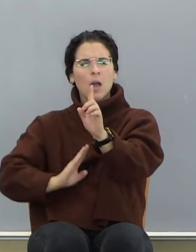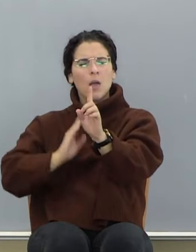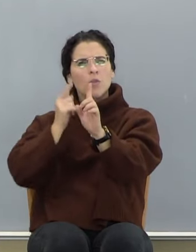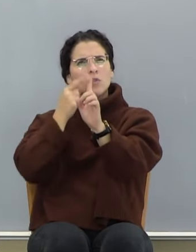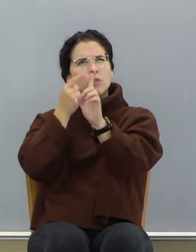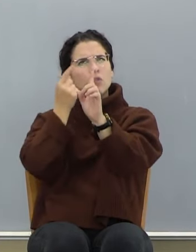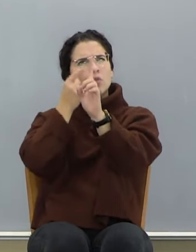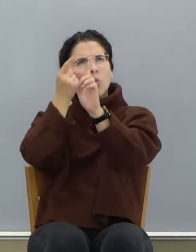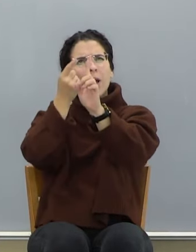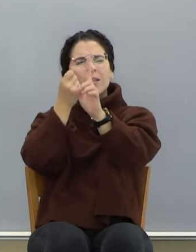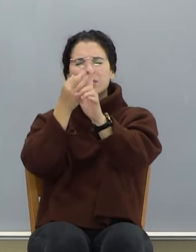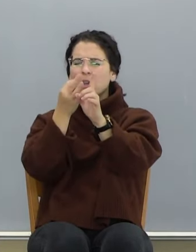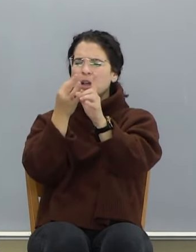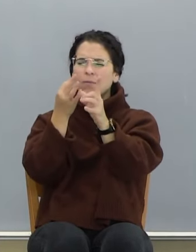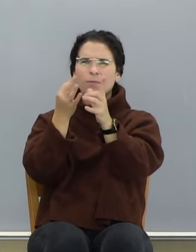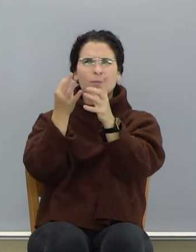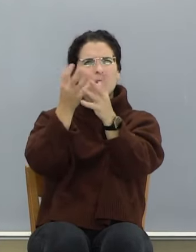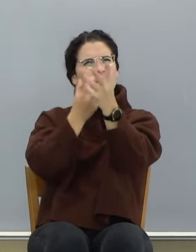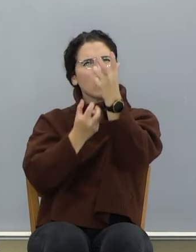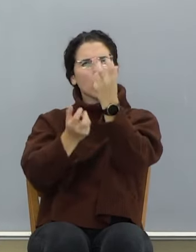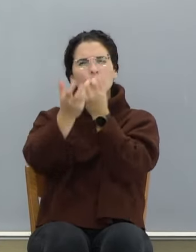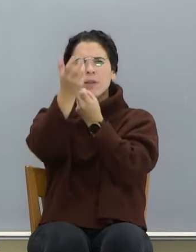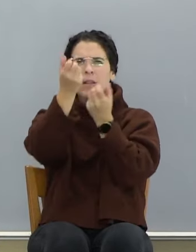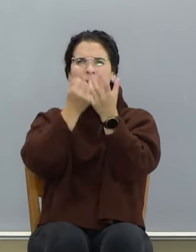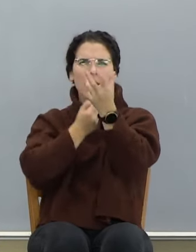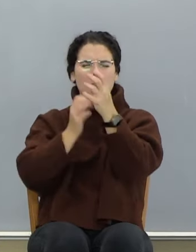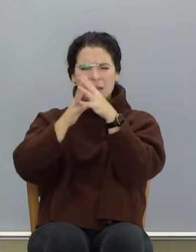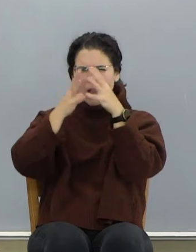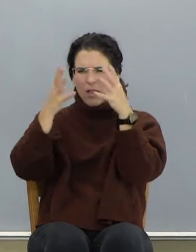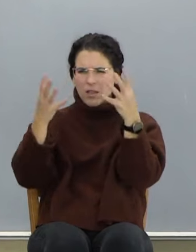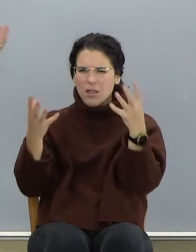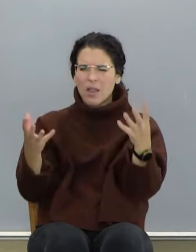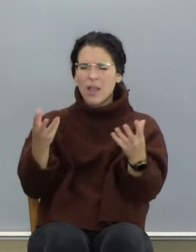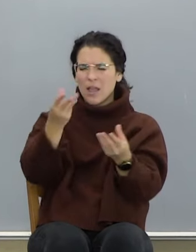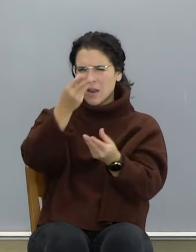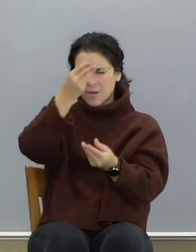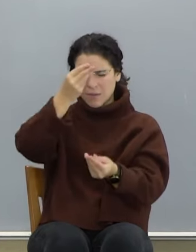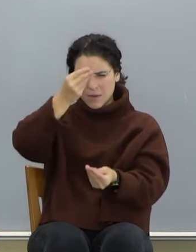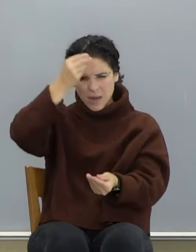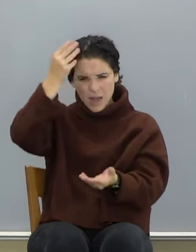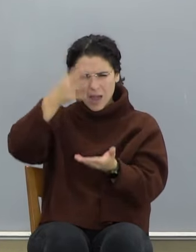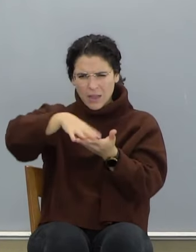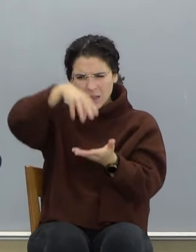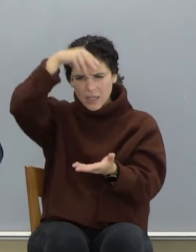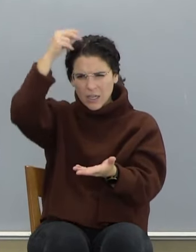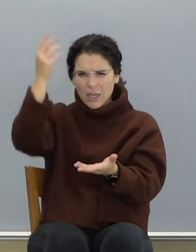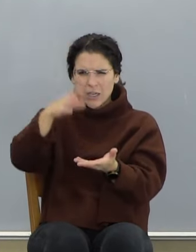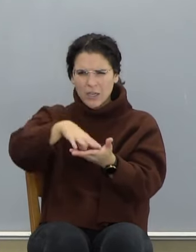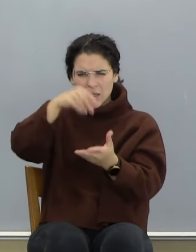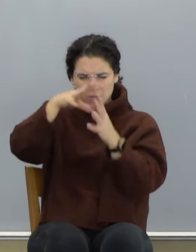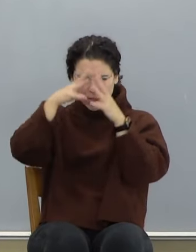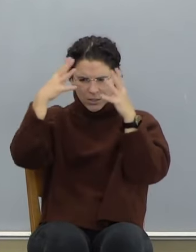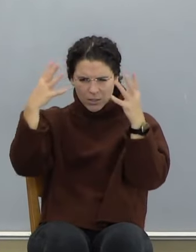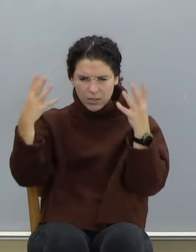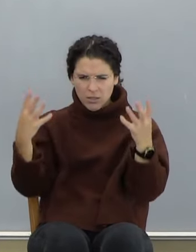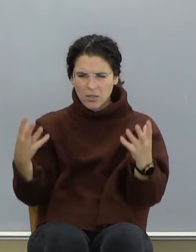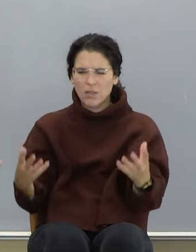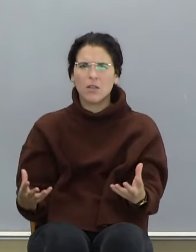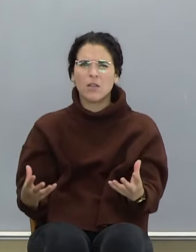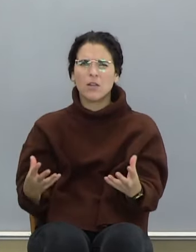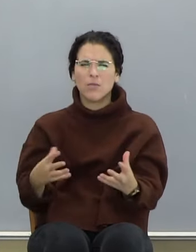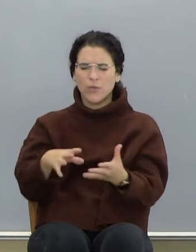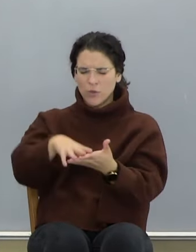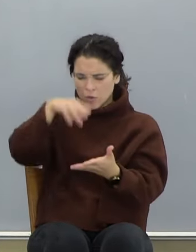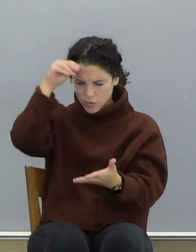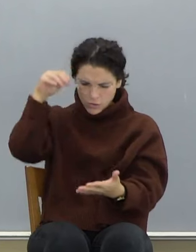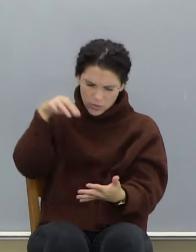quest in accumulating mass amounts of knowledge. They're learning, they're